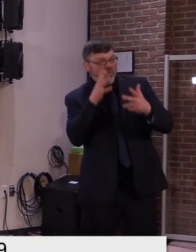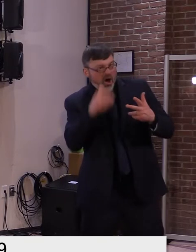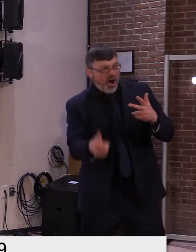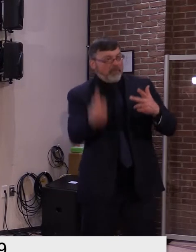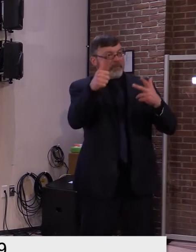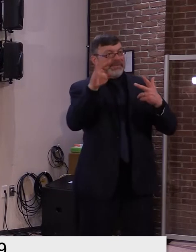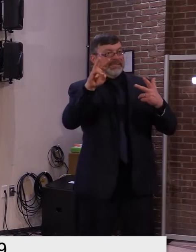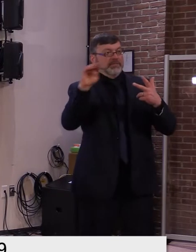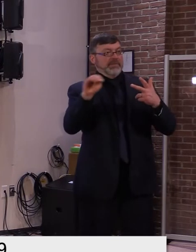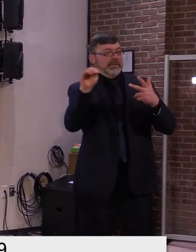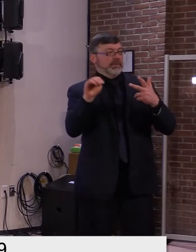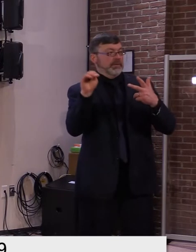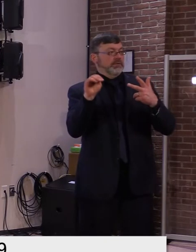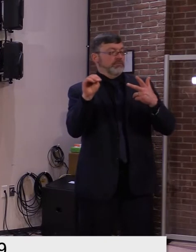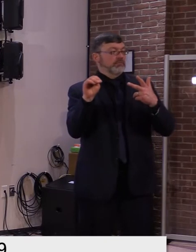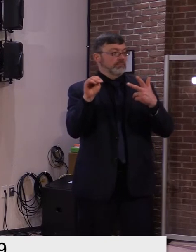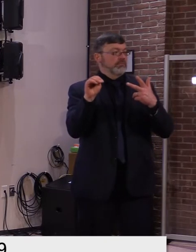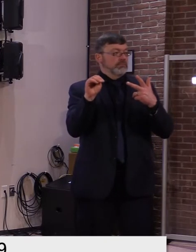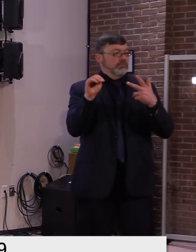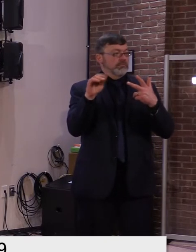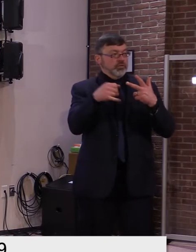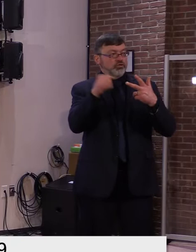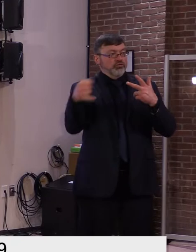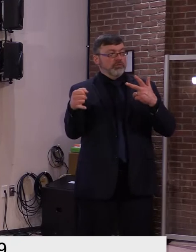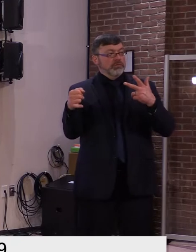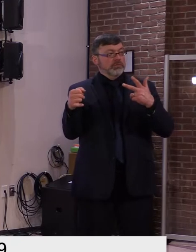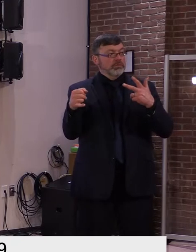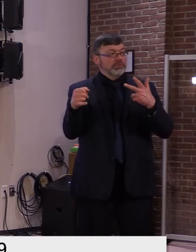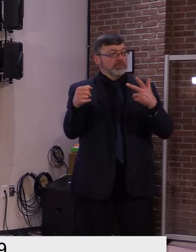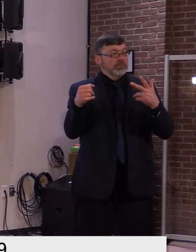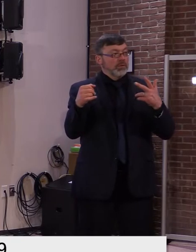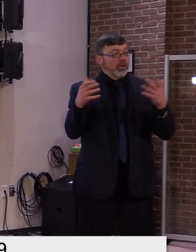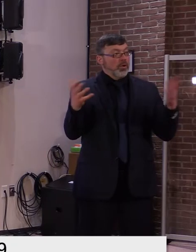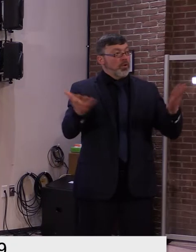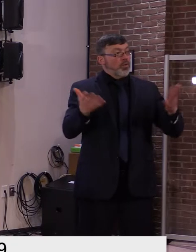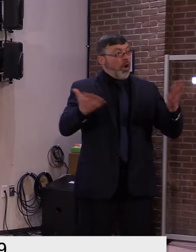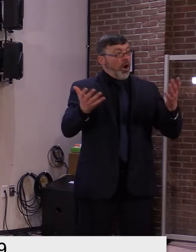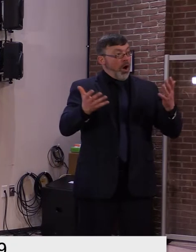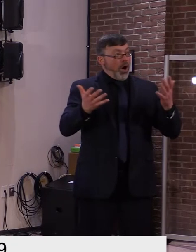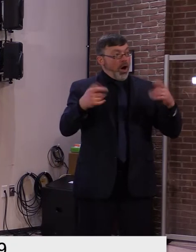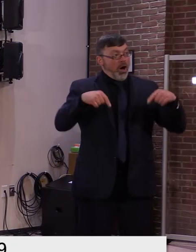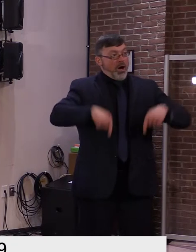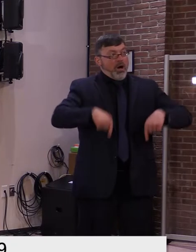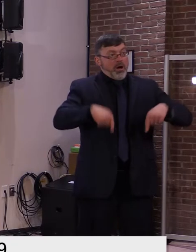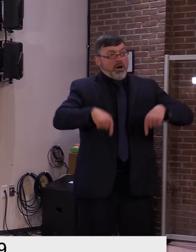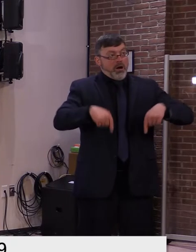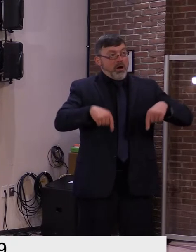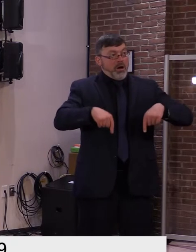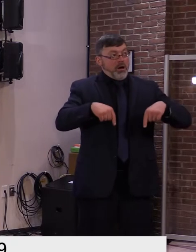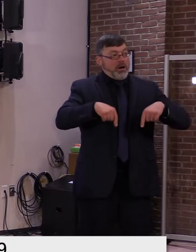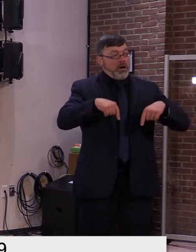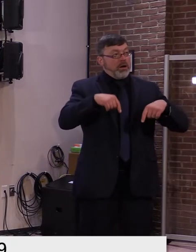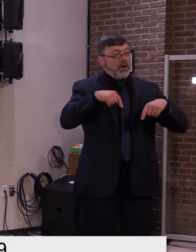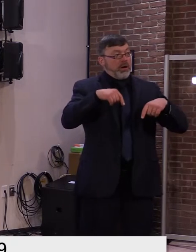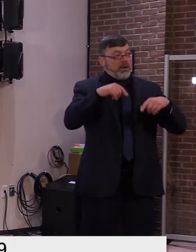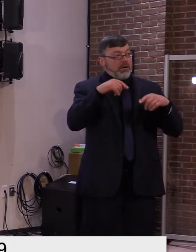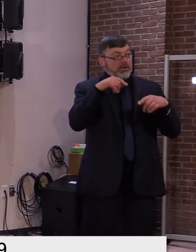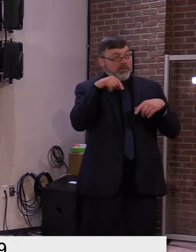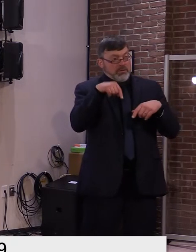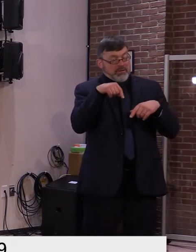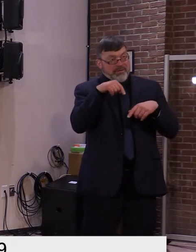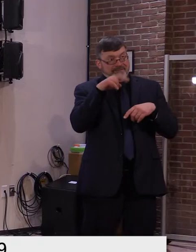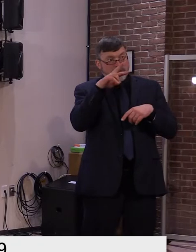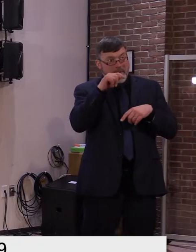doses. For Vermont. So in April, we were told national allocation of all doses should continue